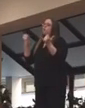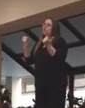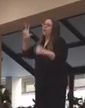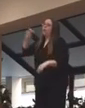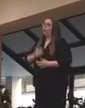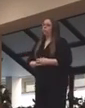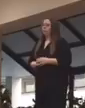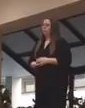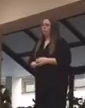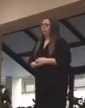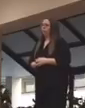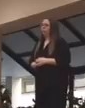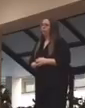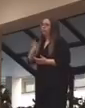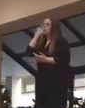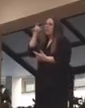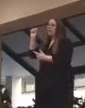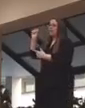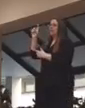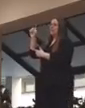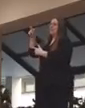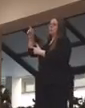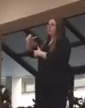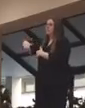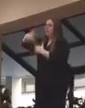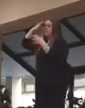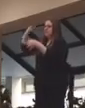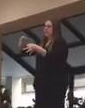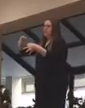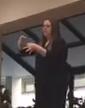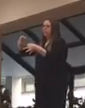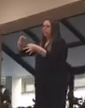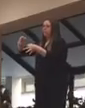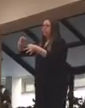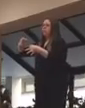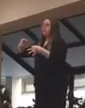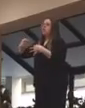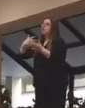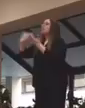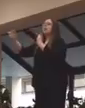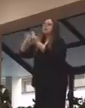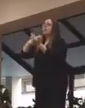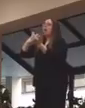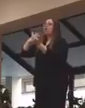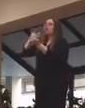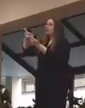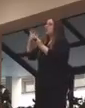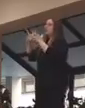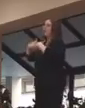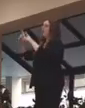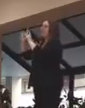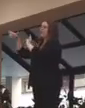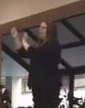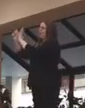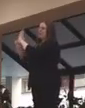Oh, wait. Right now, no. Right now, the answer is no, because DSPS has not announced their decision.